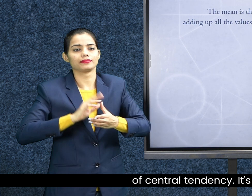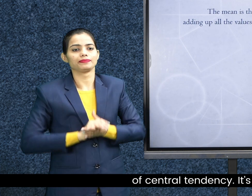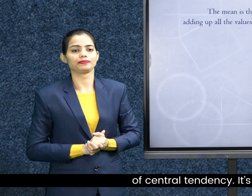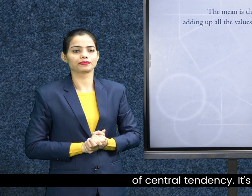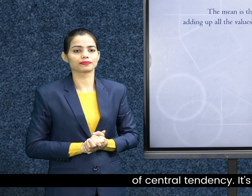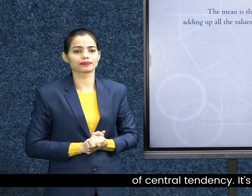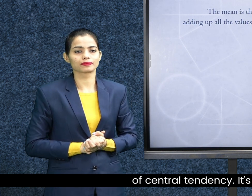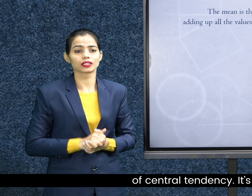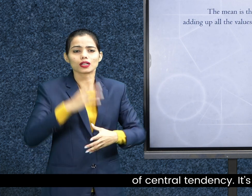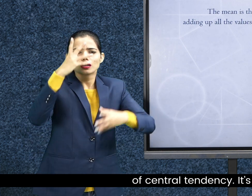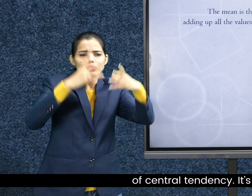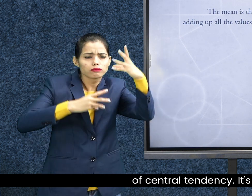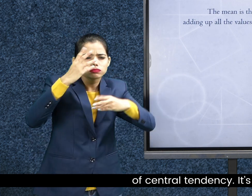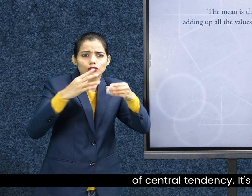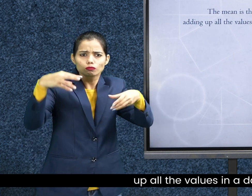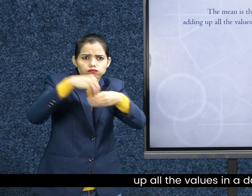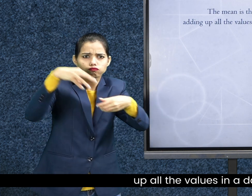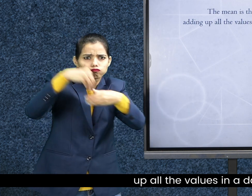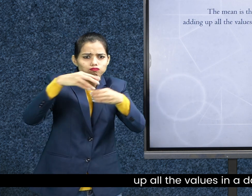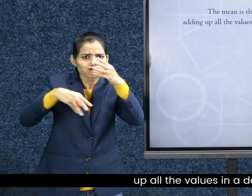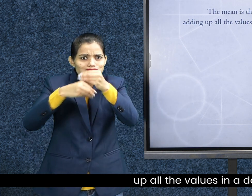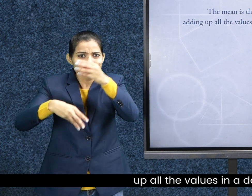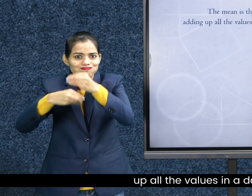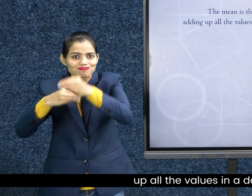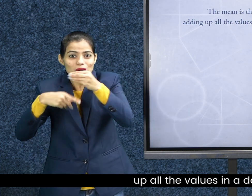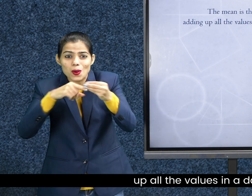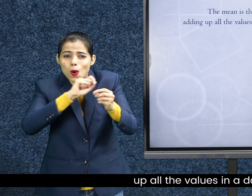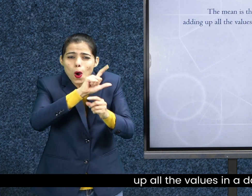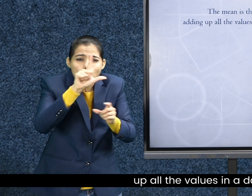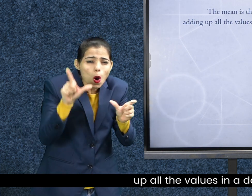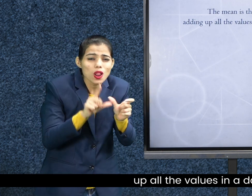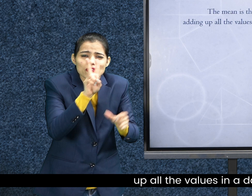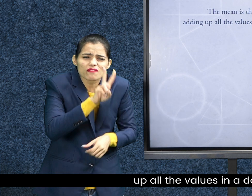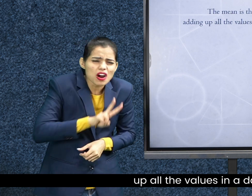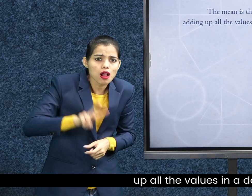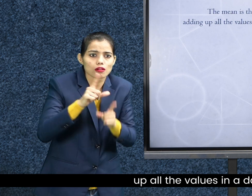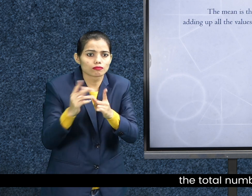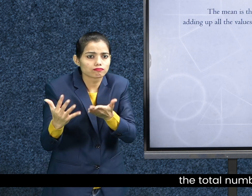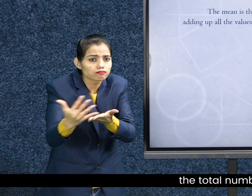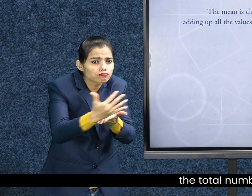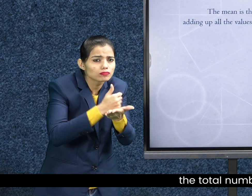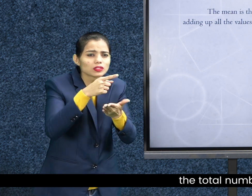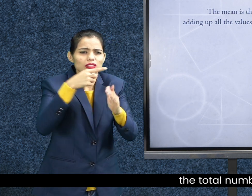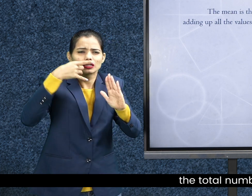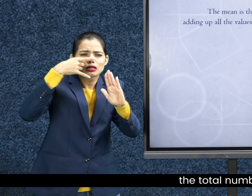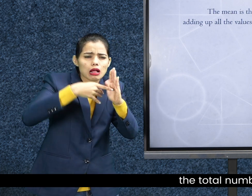It's calculated by adding up all the values in a data set and dividing by the total number of